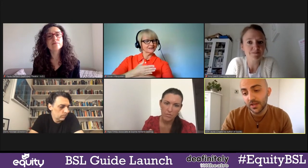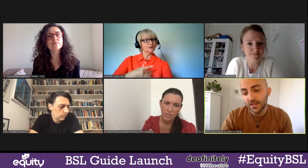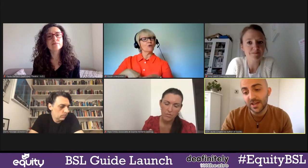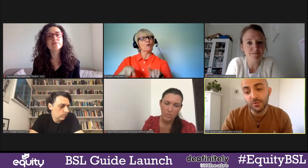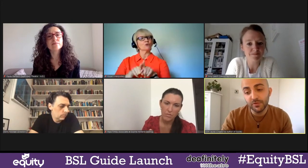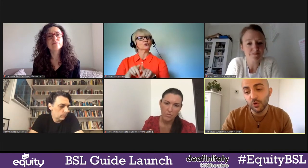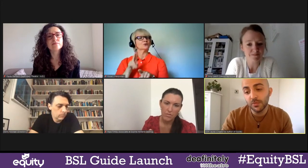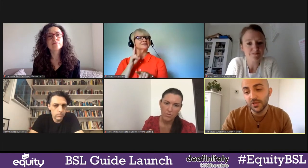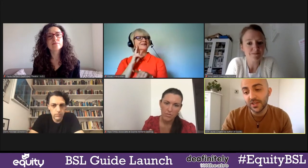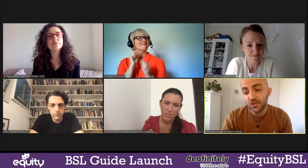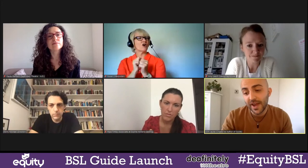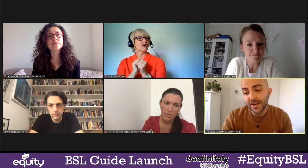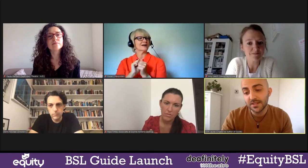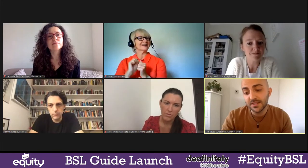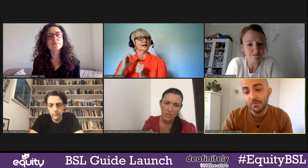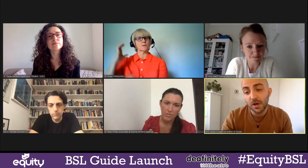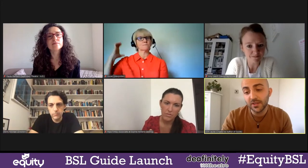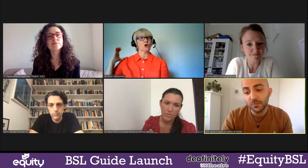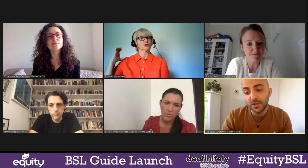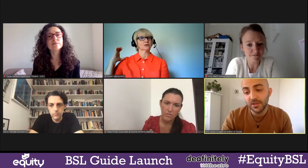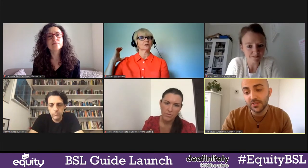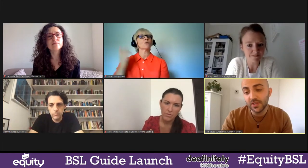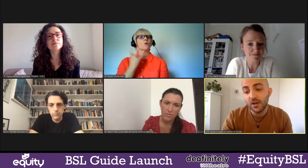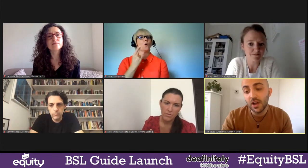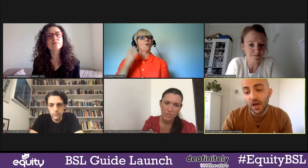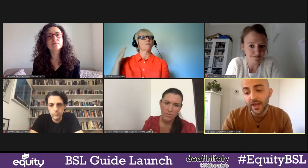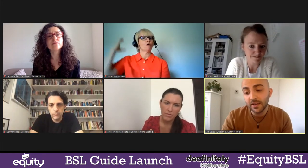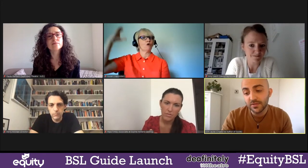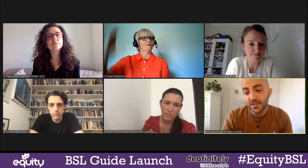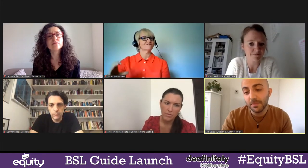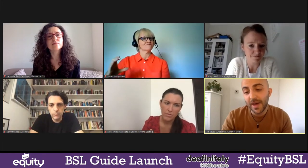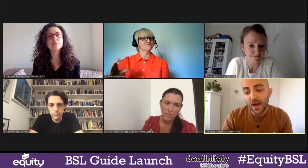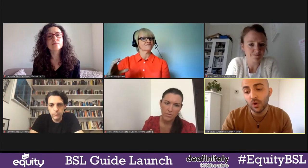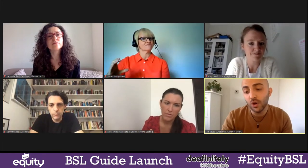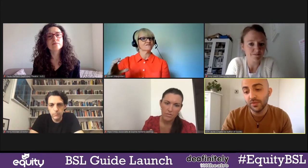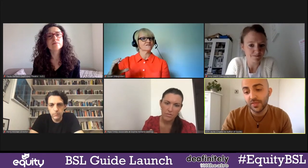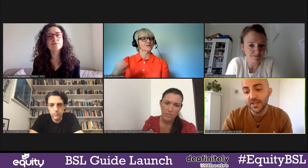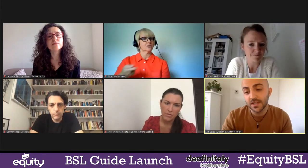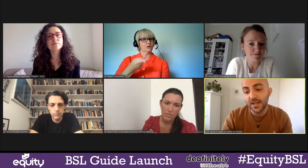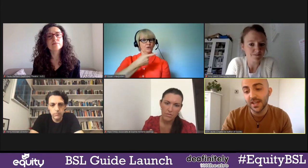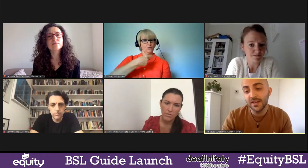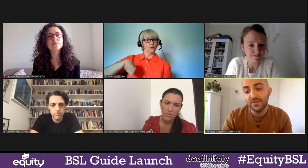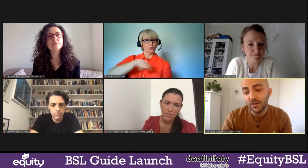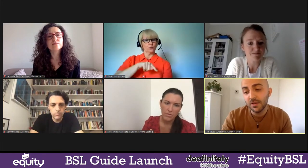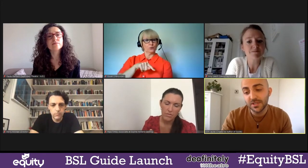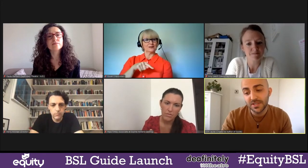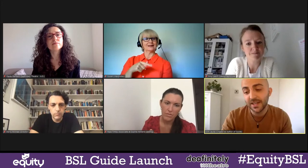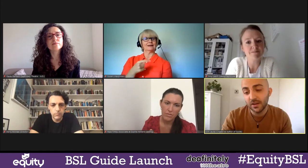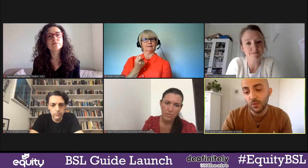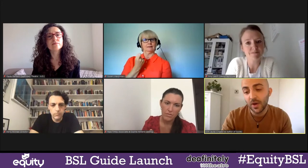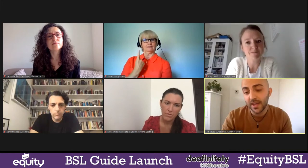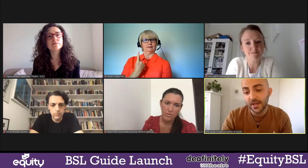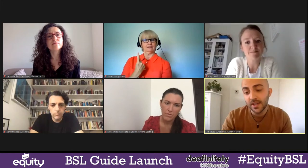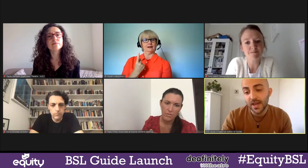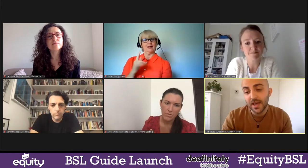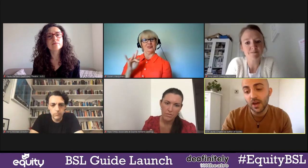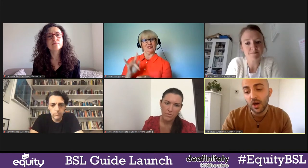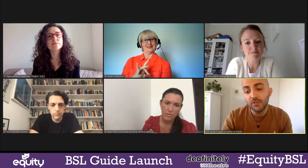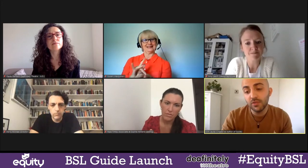Deaf performers and directors, in my experience, are alive to the power of theatre in a very particular way, and I, for